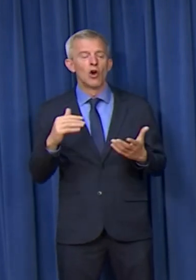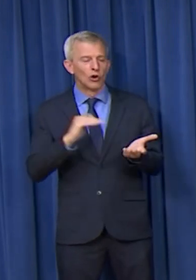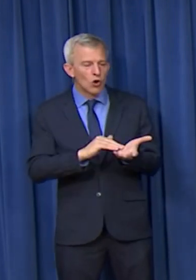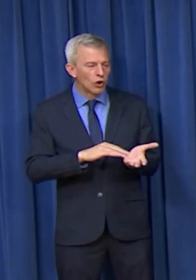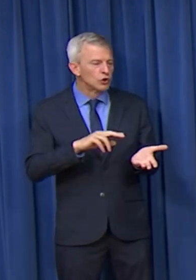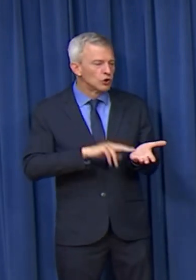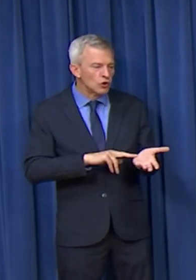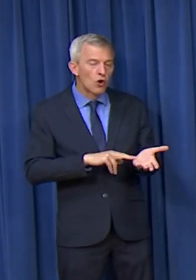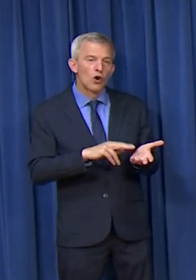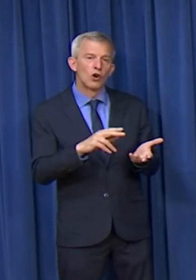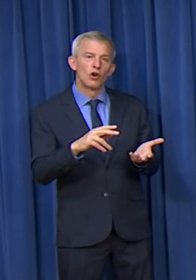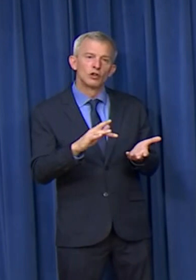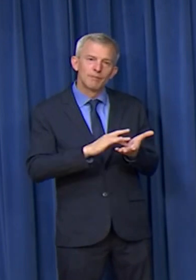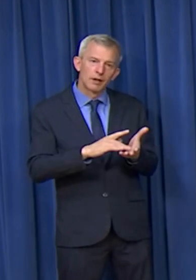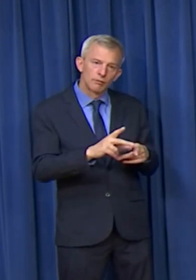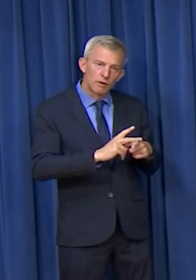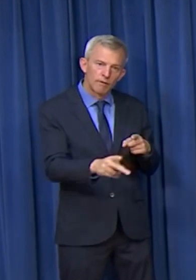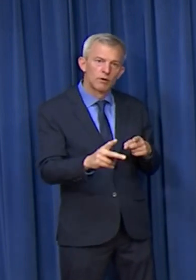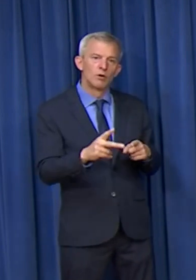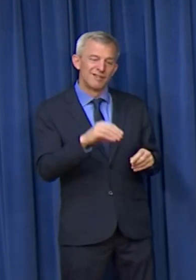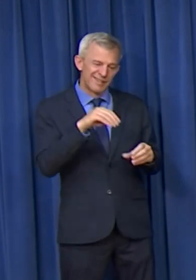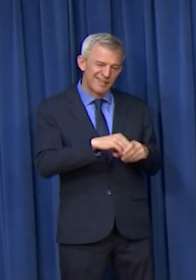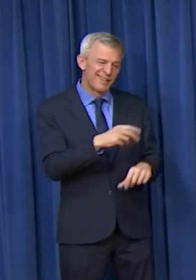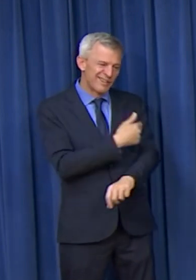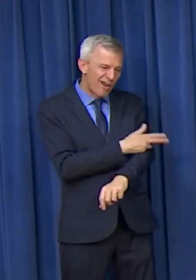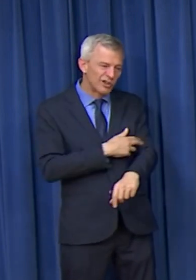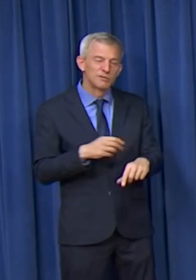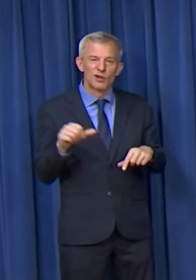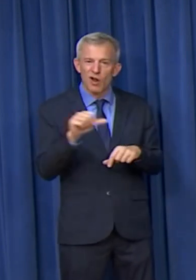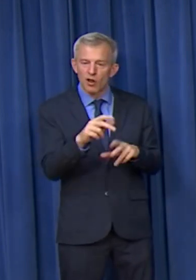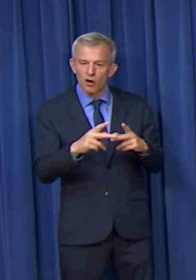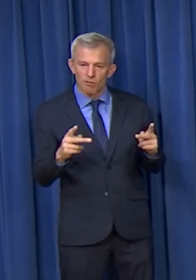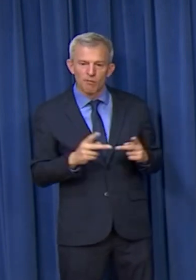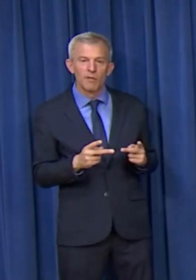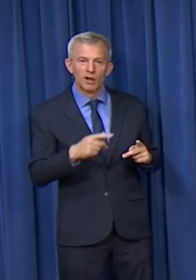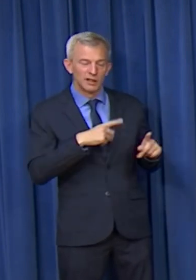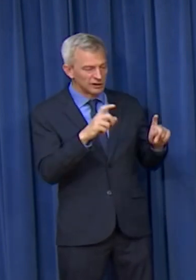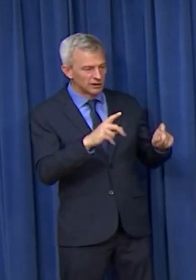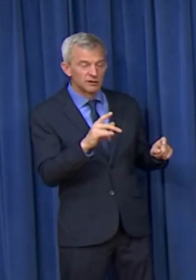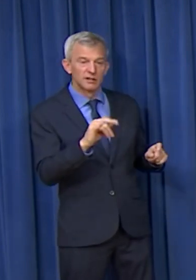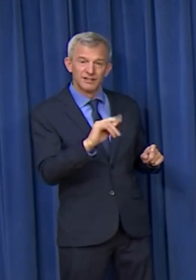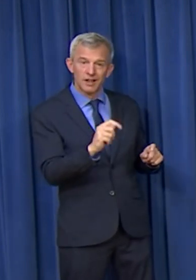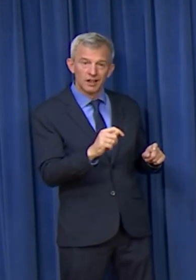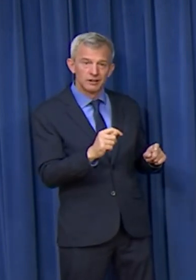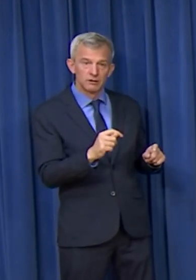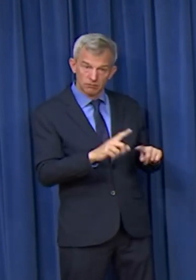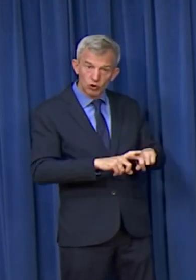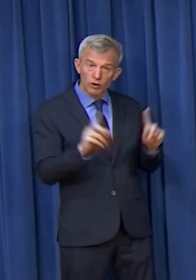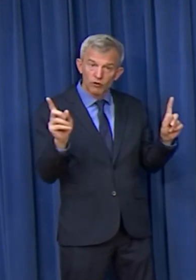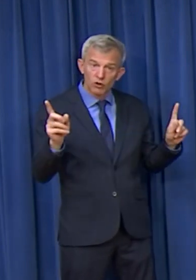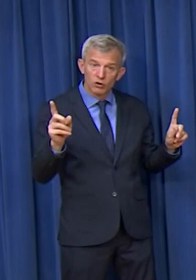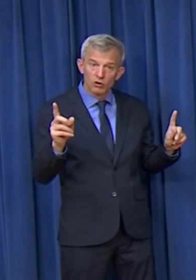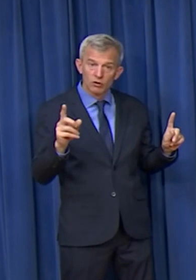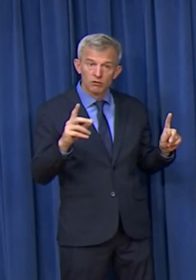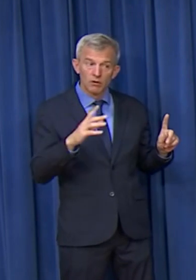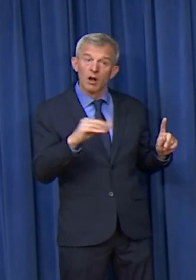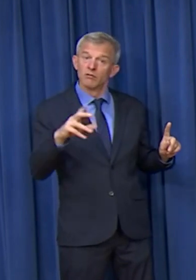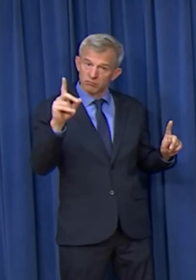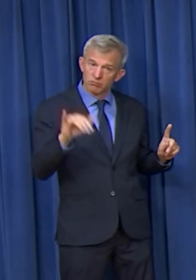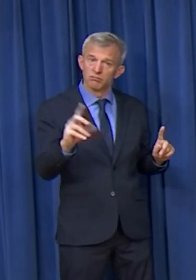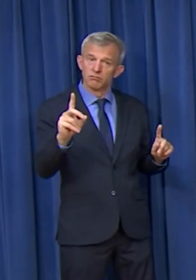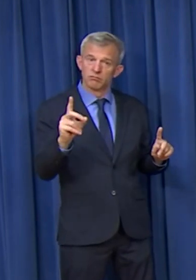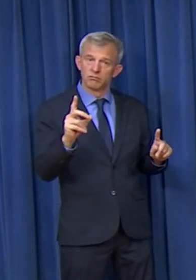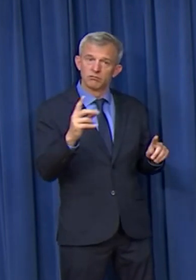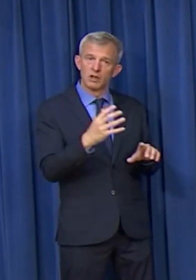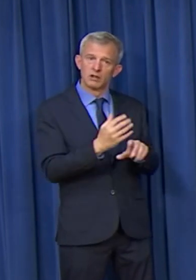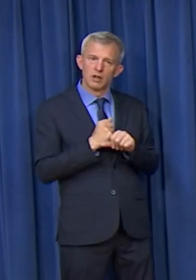professionals, healthcare professionals in hospitals and other institutions are different and have received approvals.